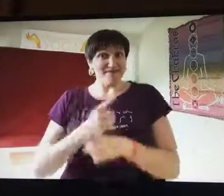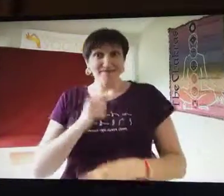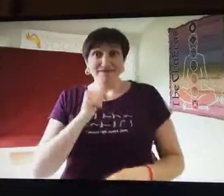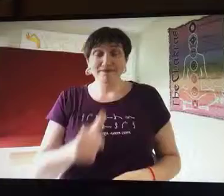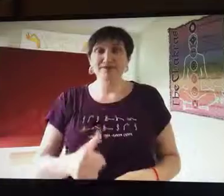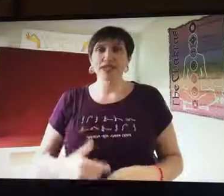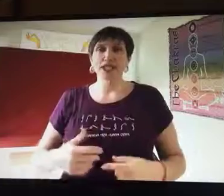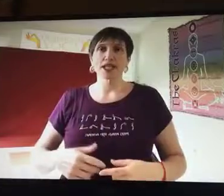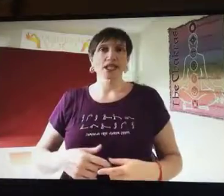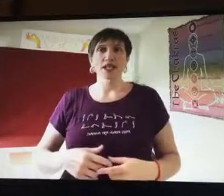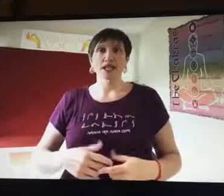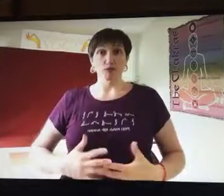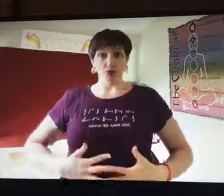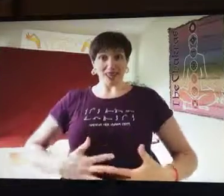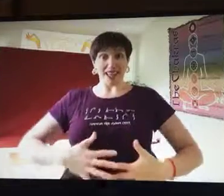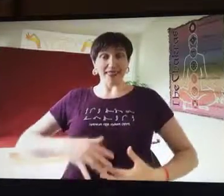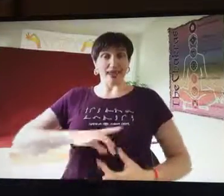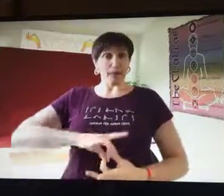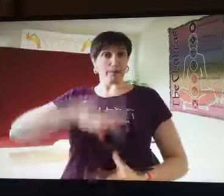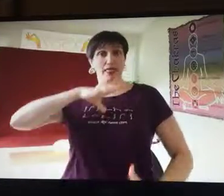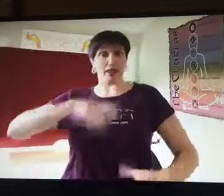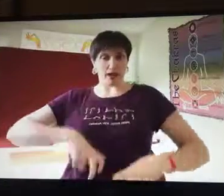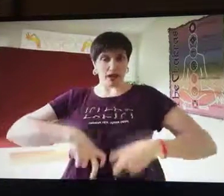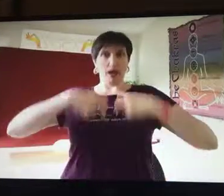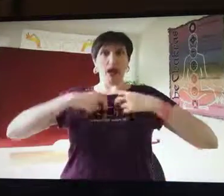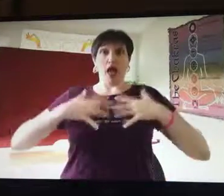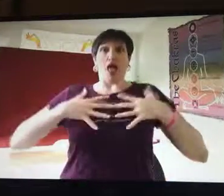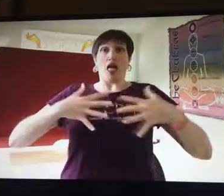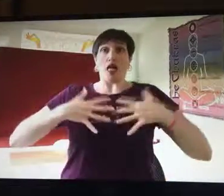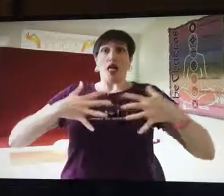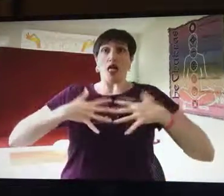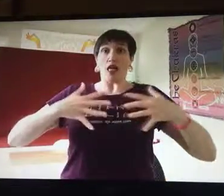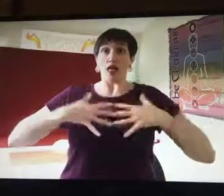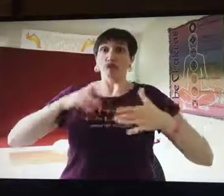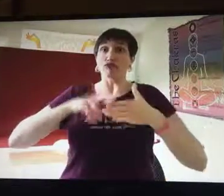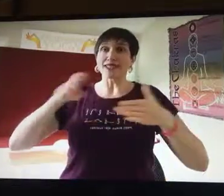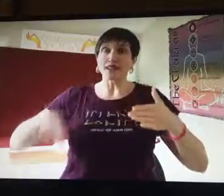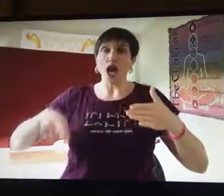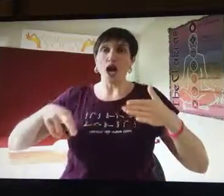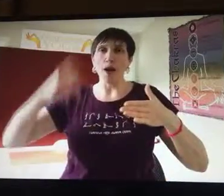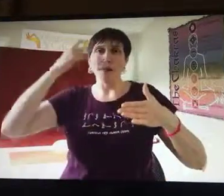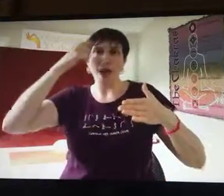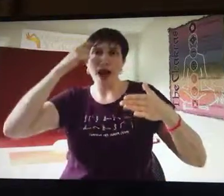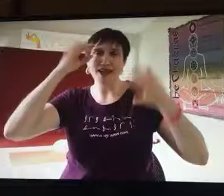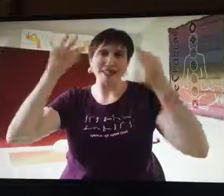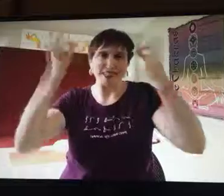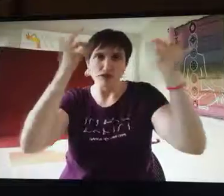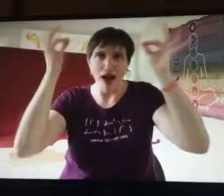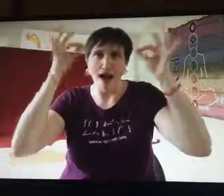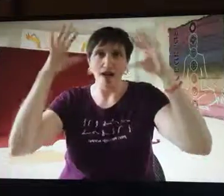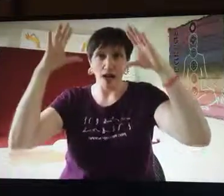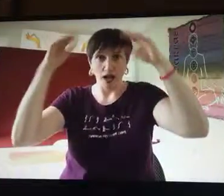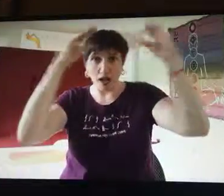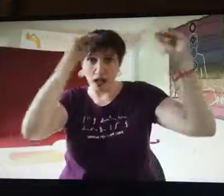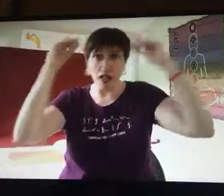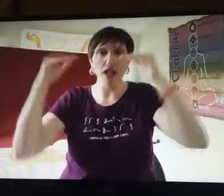Their breathing is not correct. Their breathing is up and farther in their chest. They breathe faster. Their mind